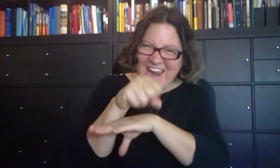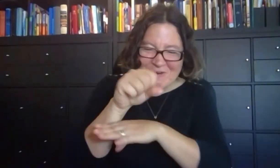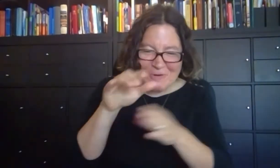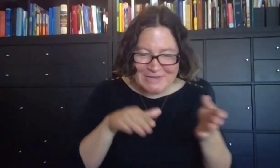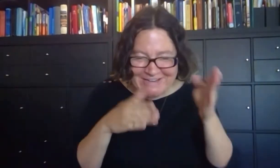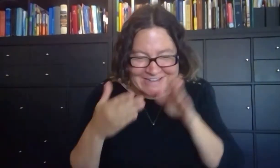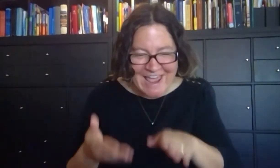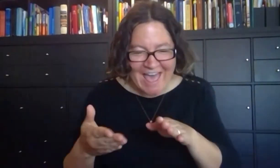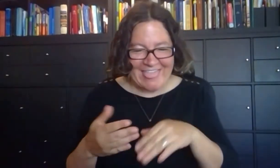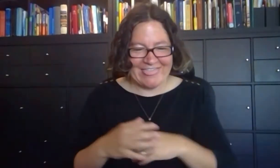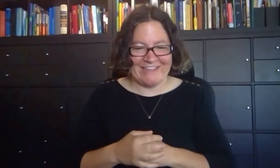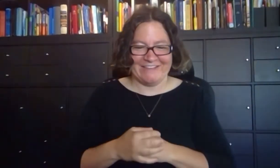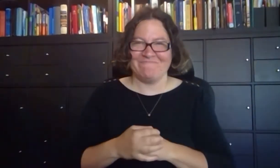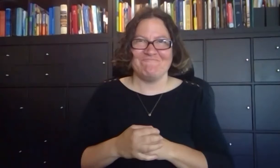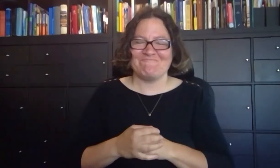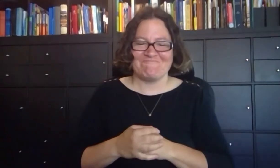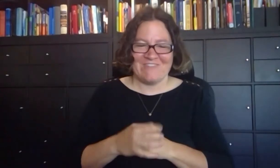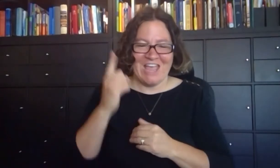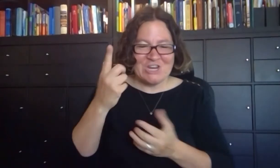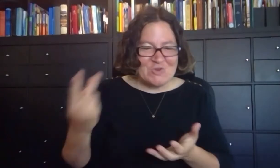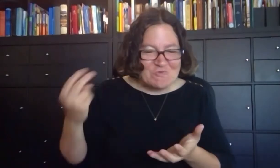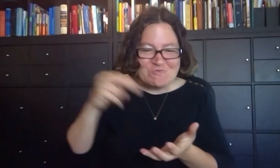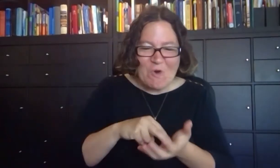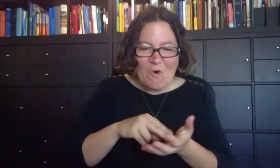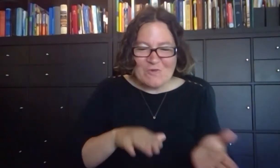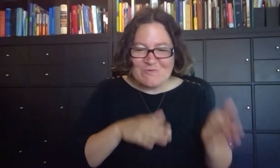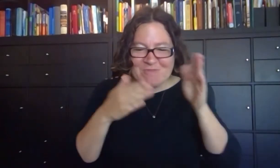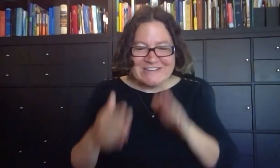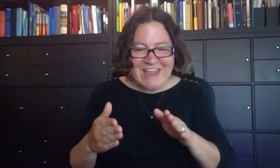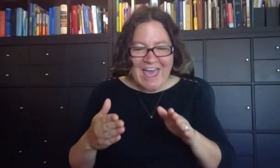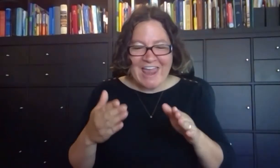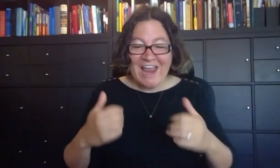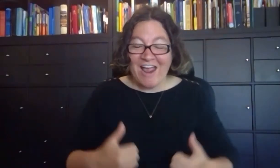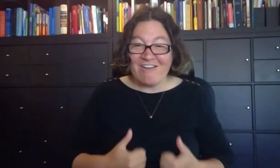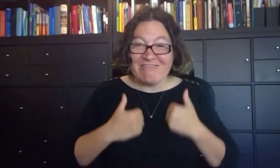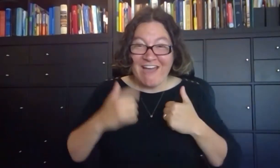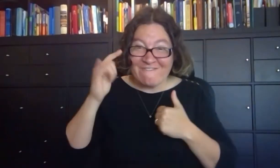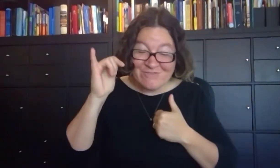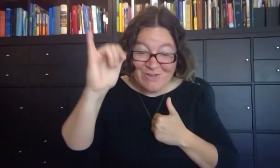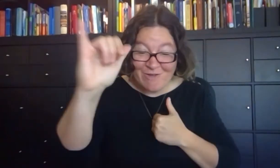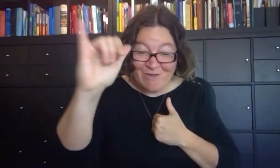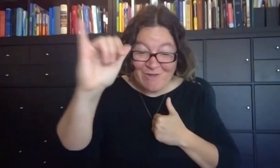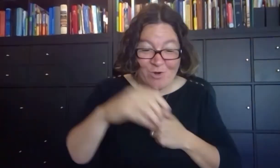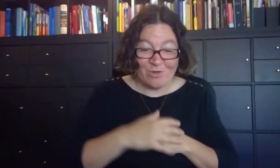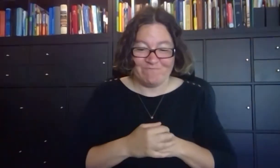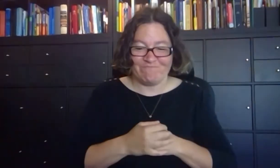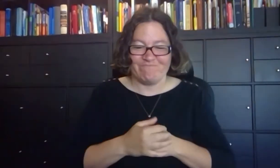Lord Jesus Christ, you conquered death. You rose from the dead and are alive